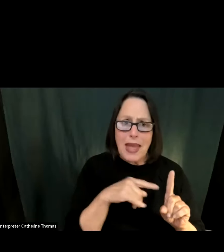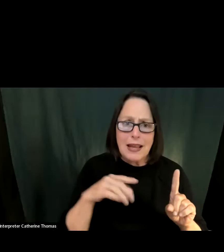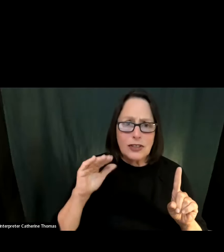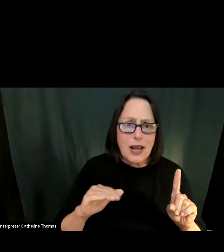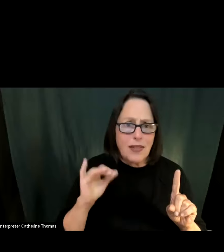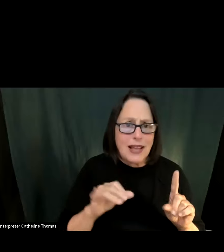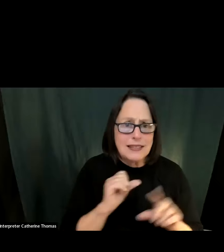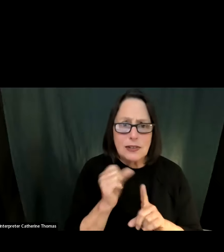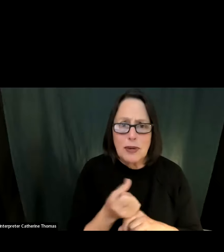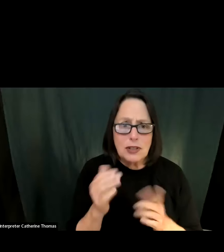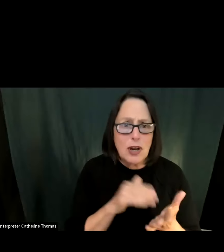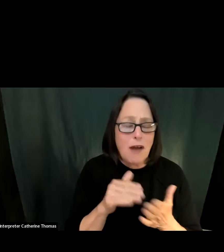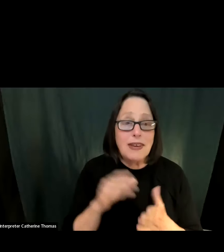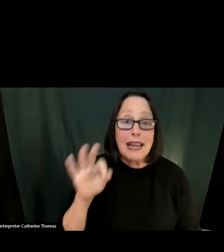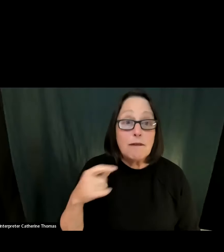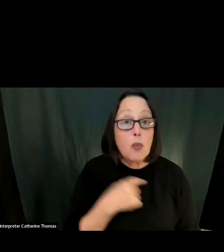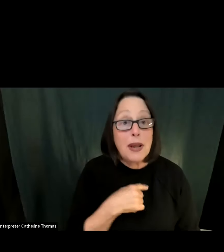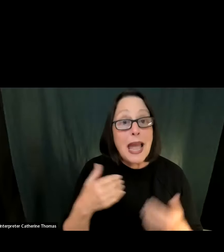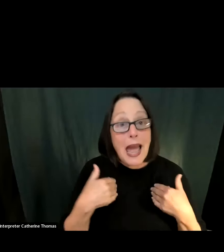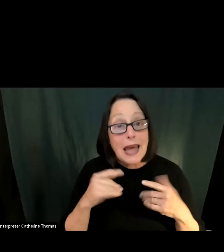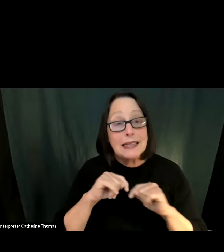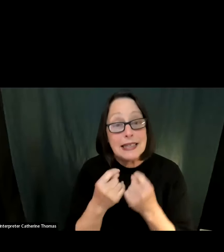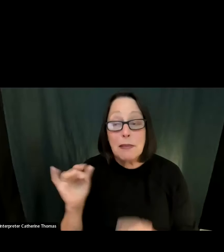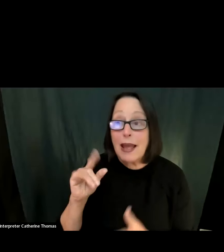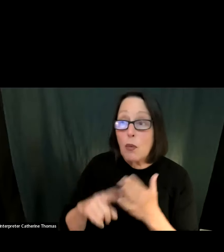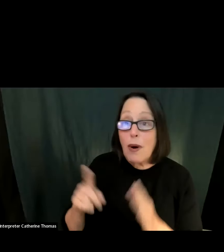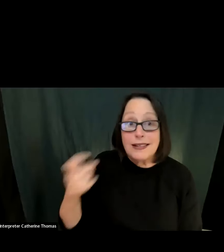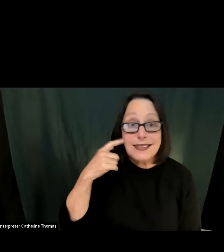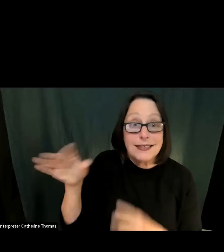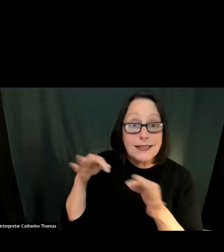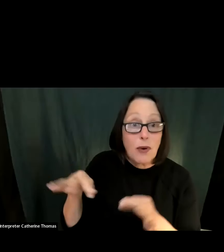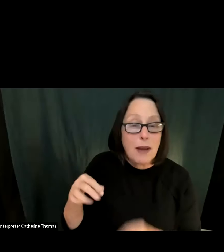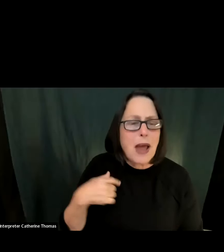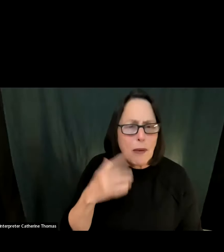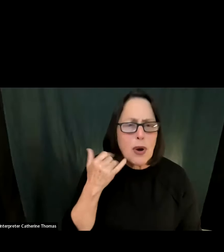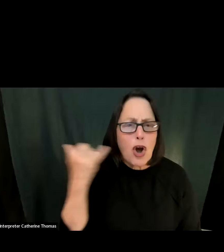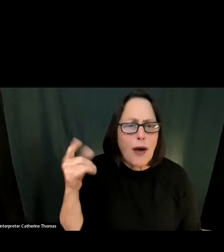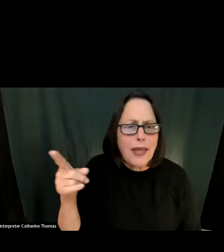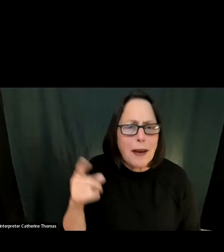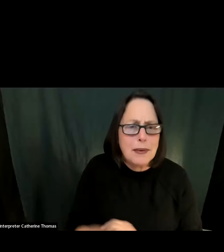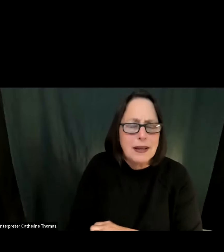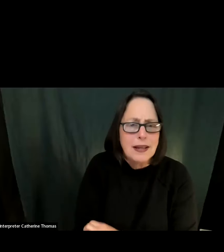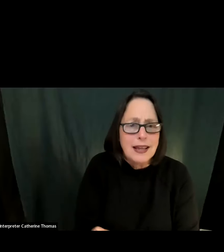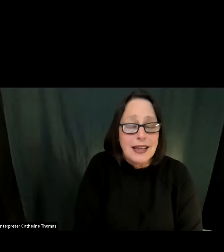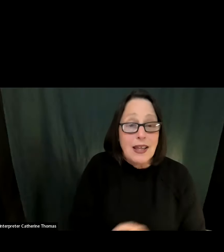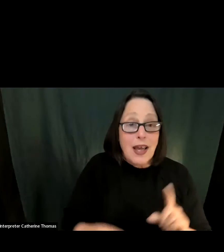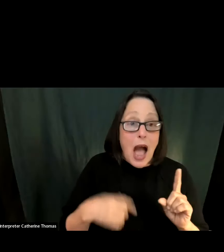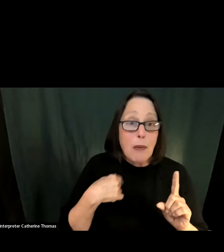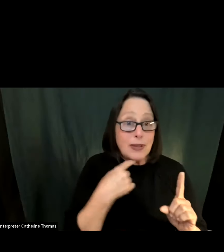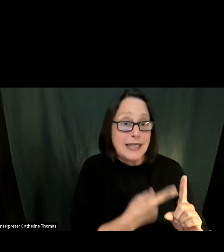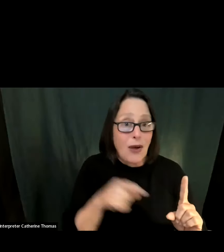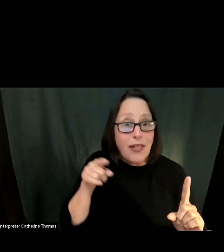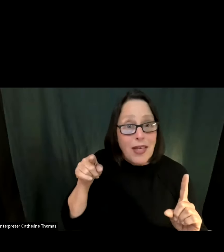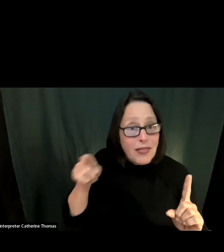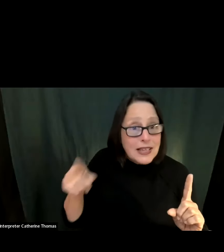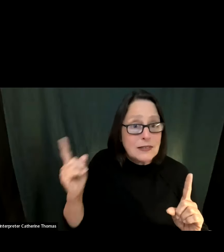situation a lot as, if we'd had a team like Sherry described, that's who I would have called and said, you could have this group come meet you. They can go to a coffee